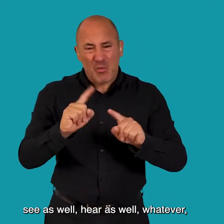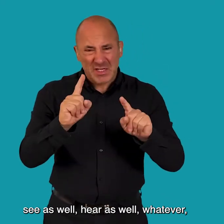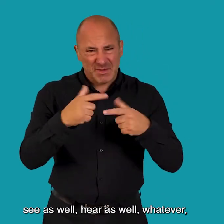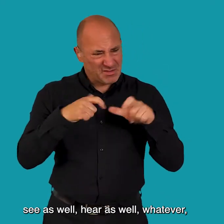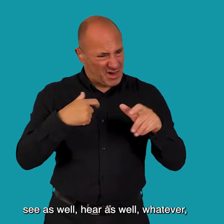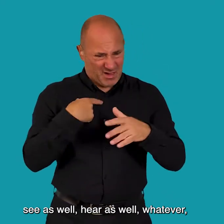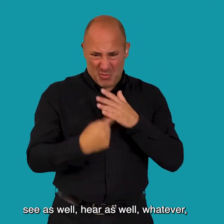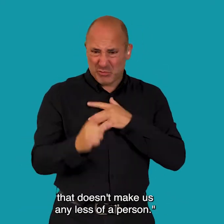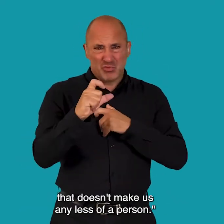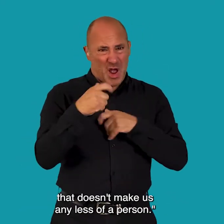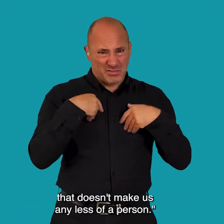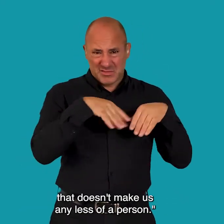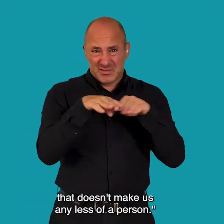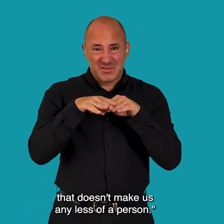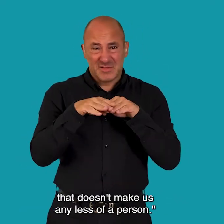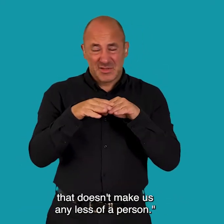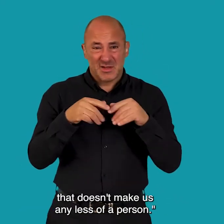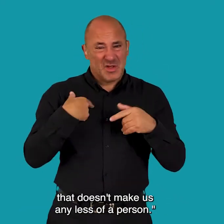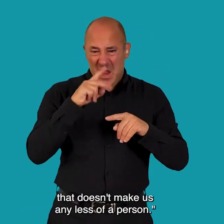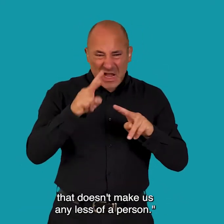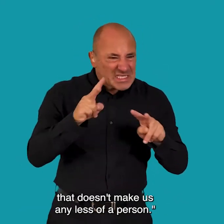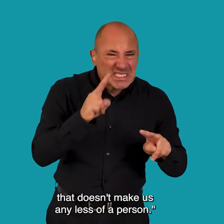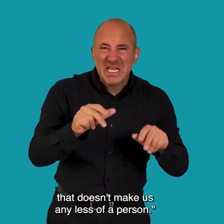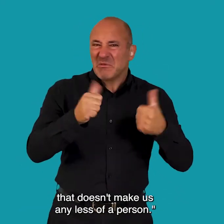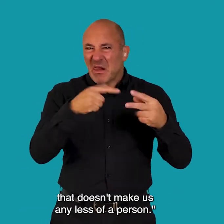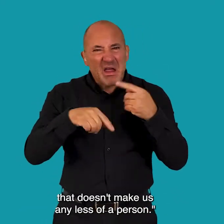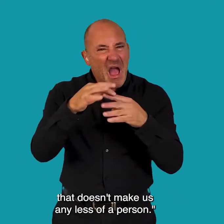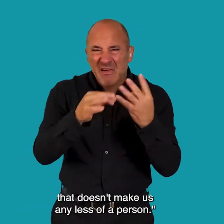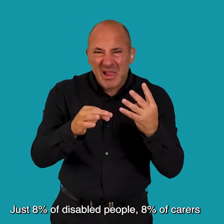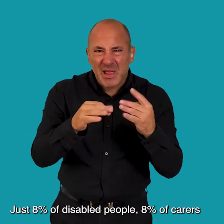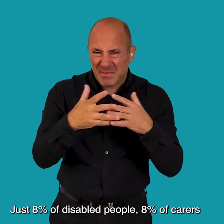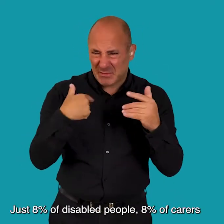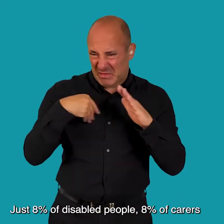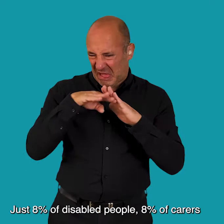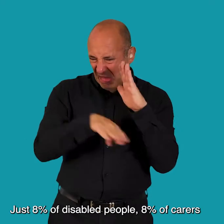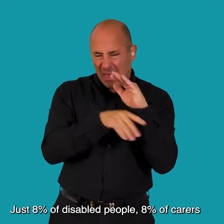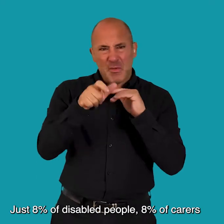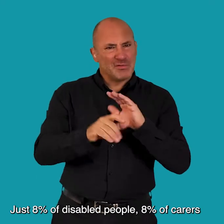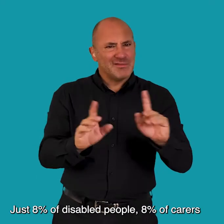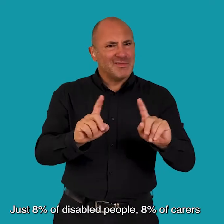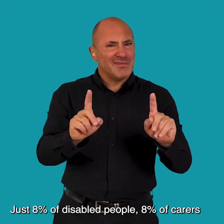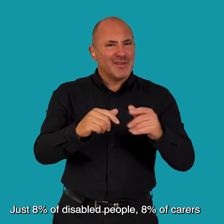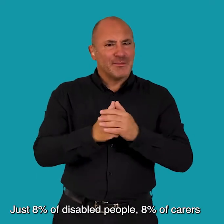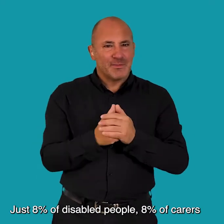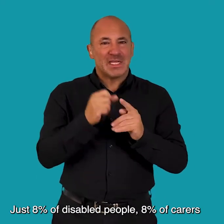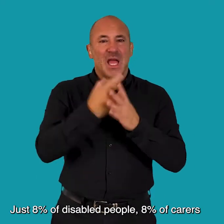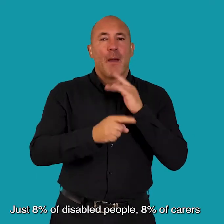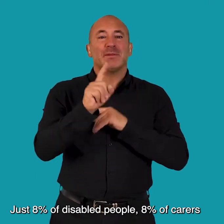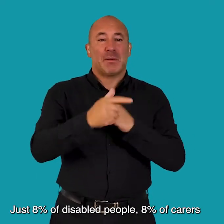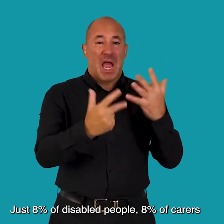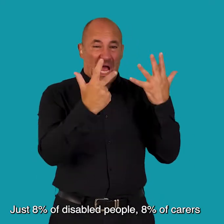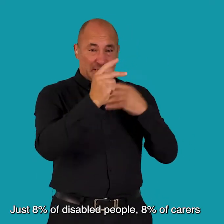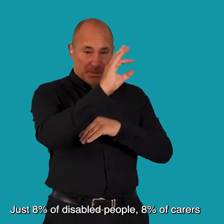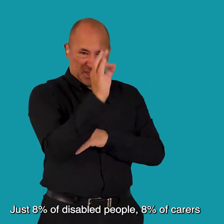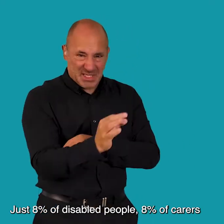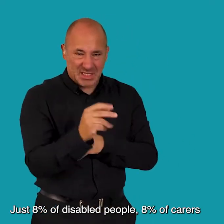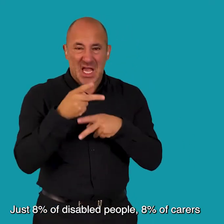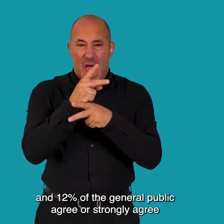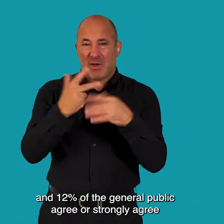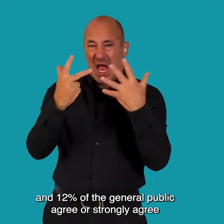whatever, that doesn't make us any less of a person." Just 8% of disabled people, 8% of carers and